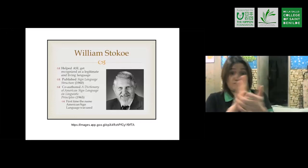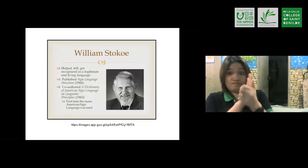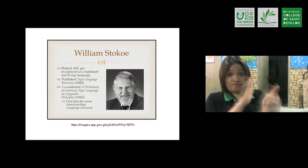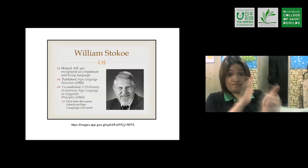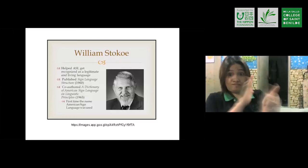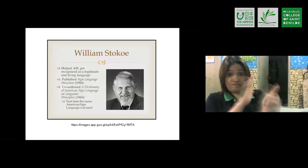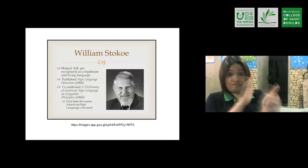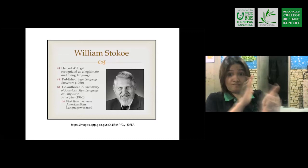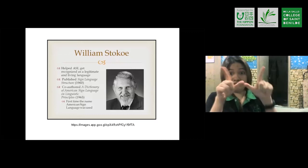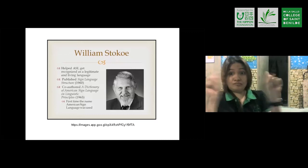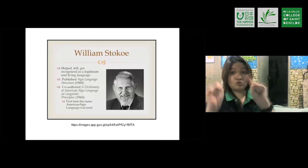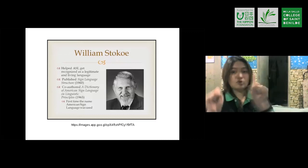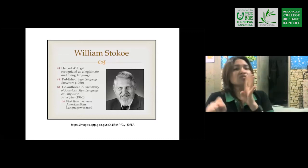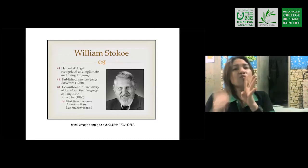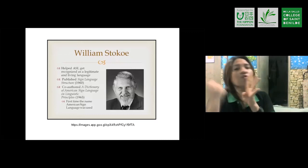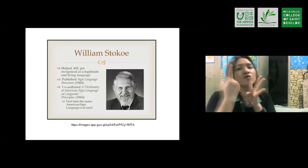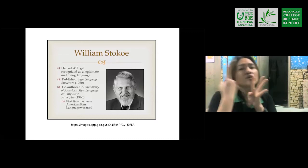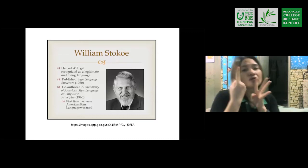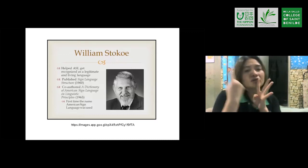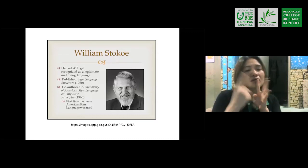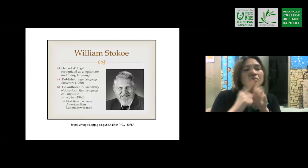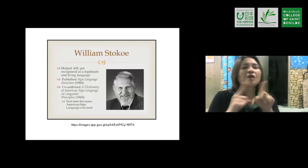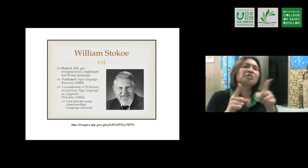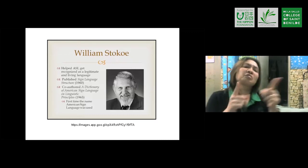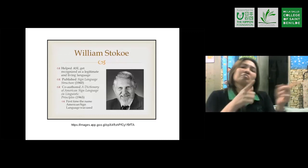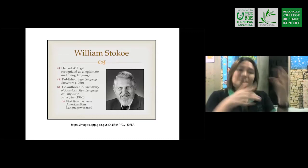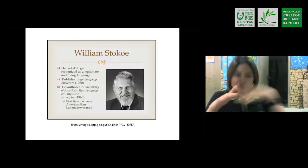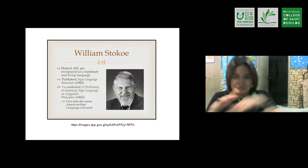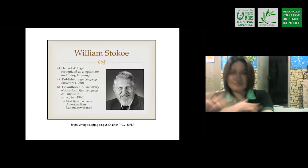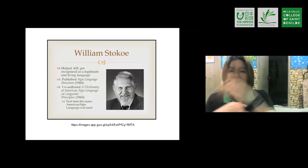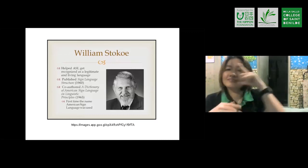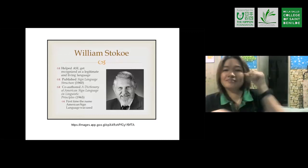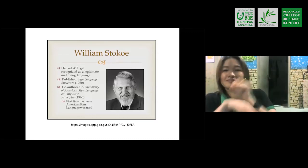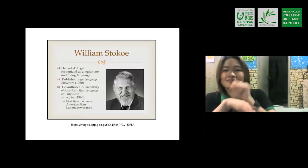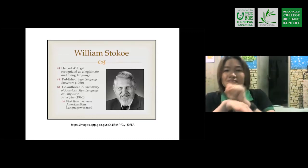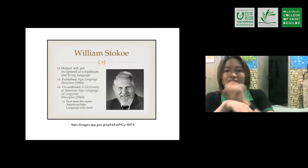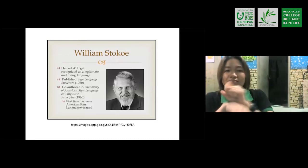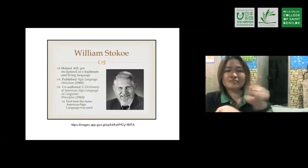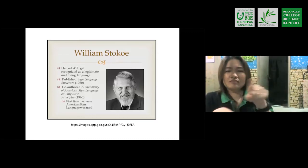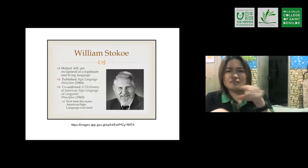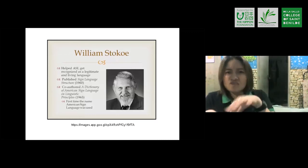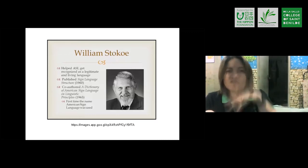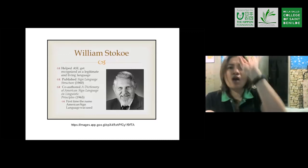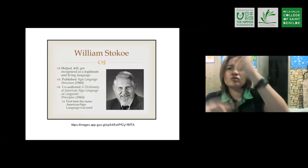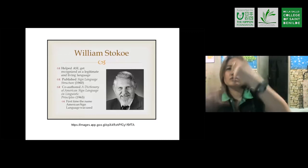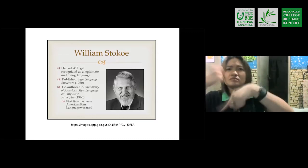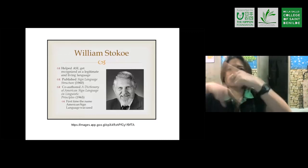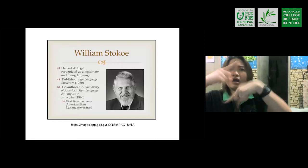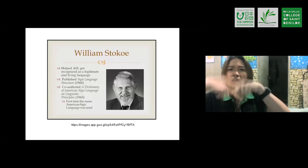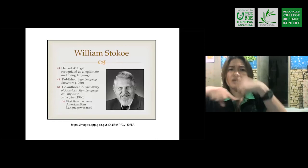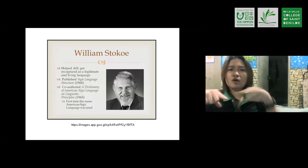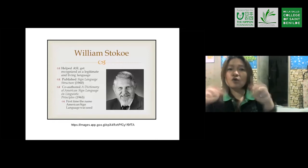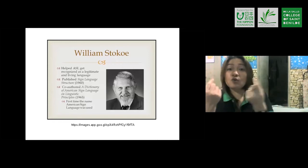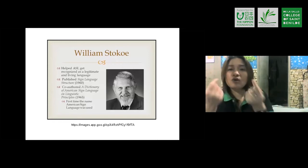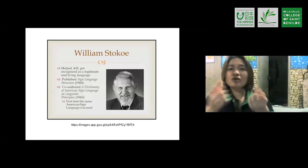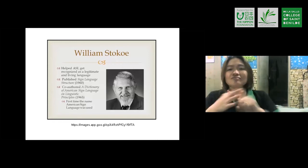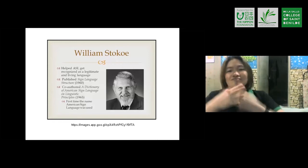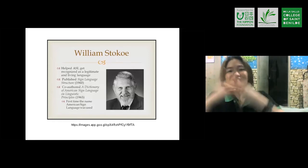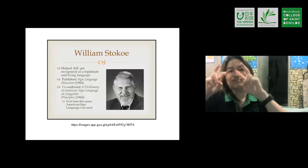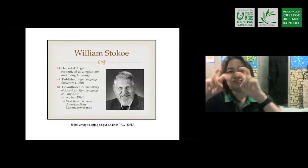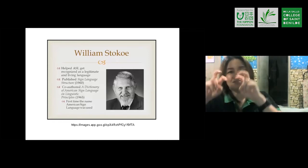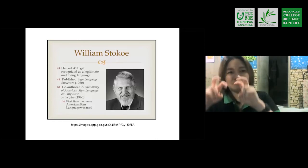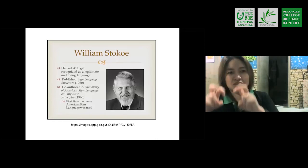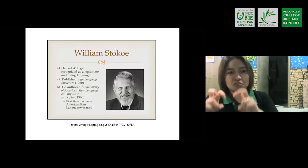who is hearing, a very skilled linguist, mostly for spoken language, worked at Gallaudet